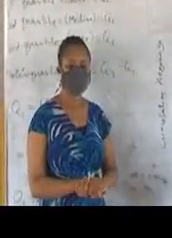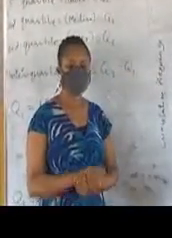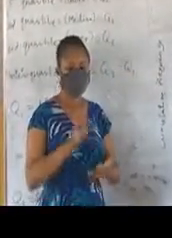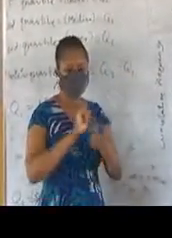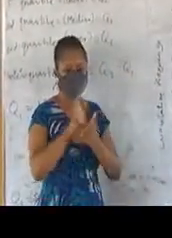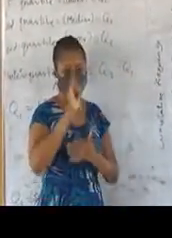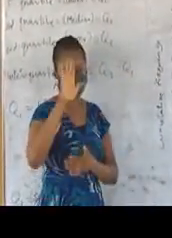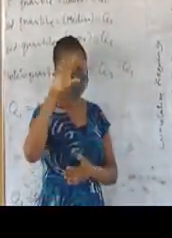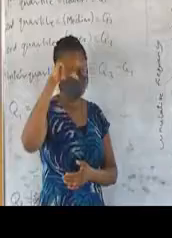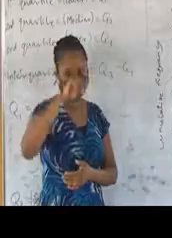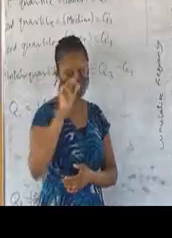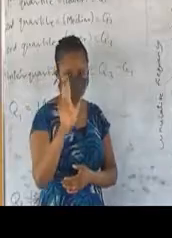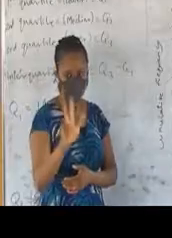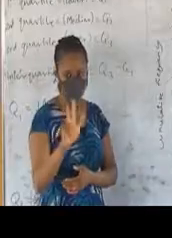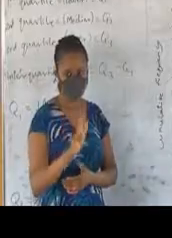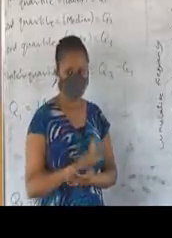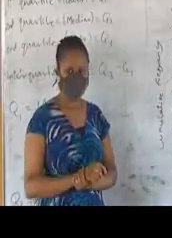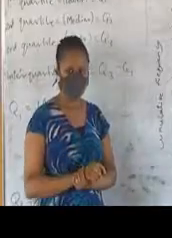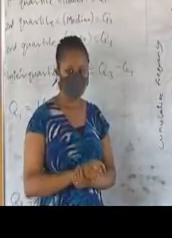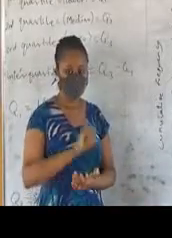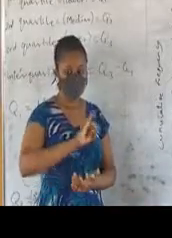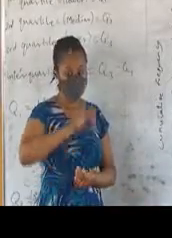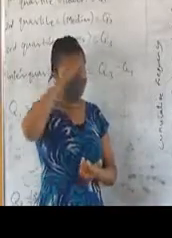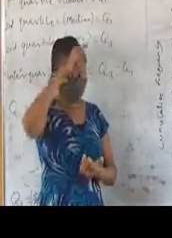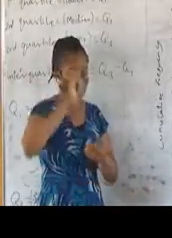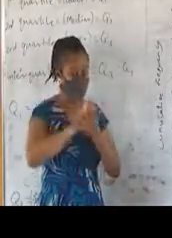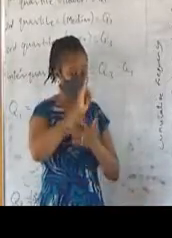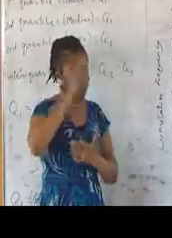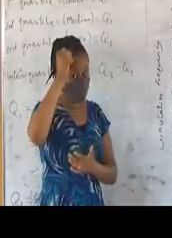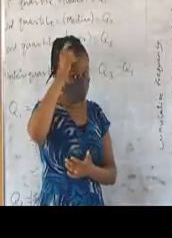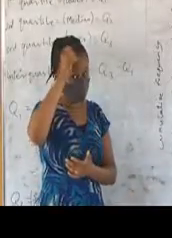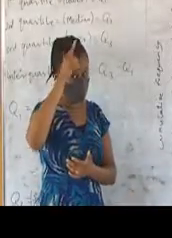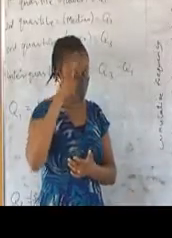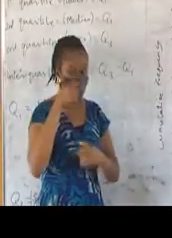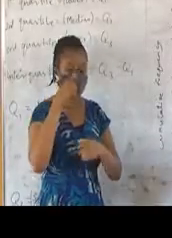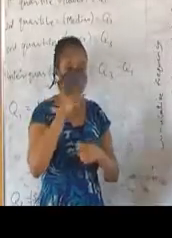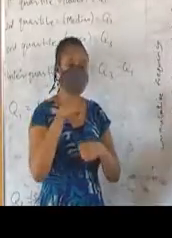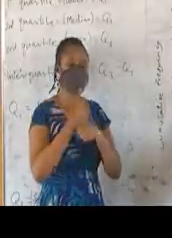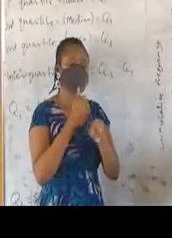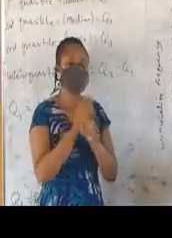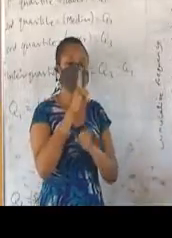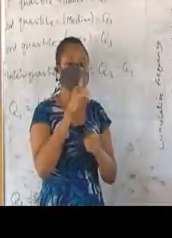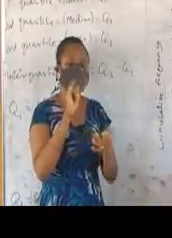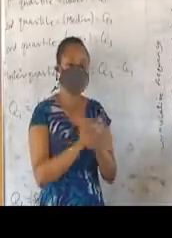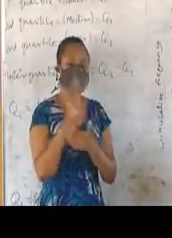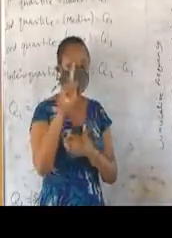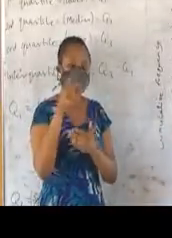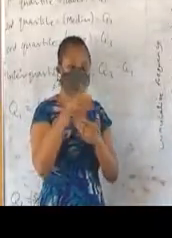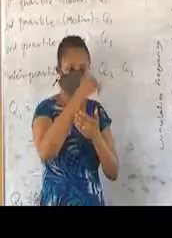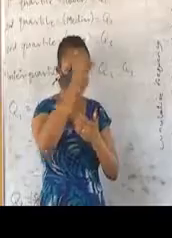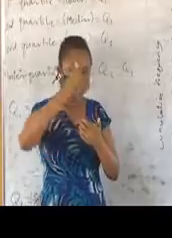That is your Q3. I hope that is taken. You must ensure that you trace it